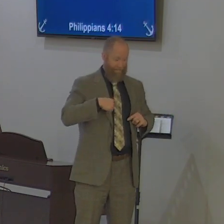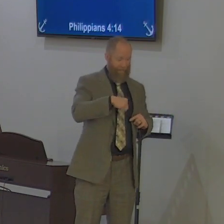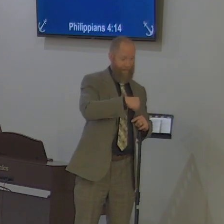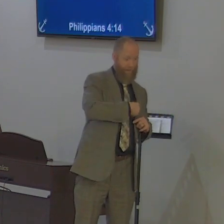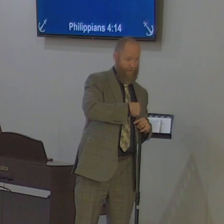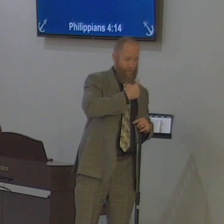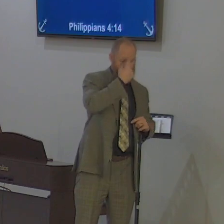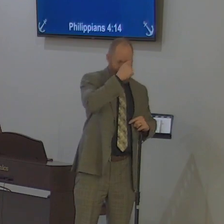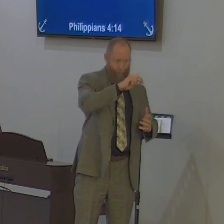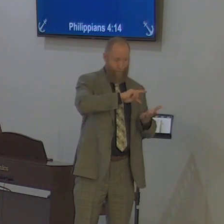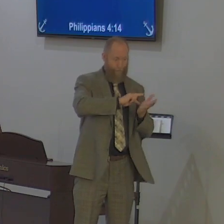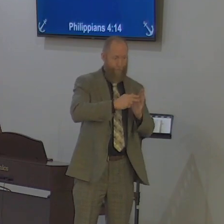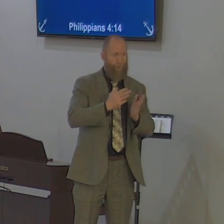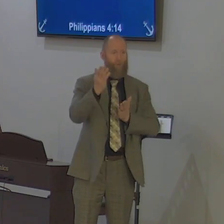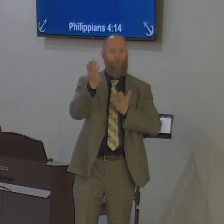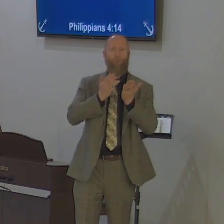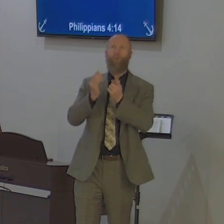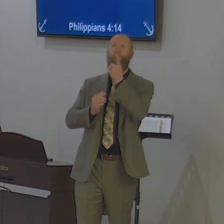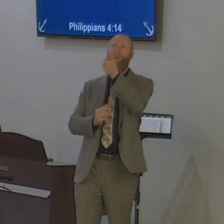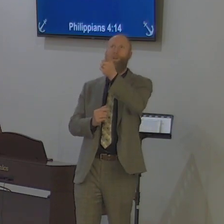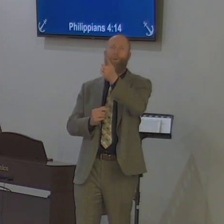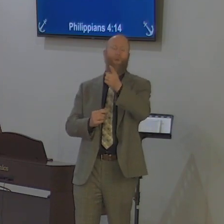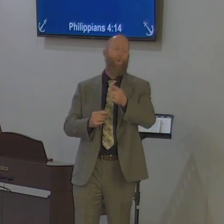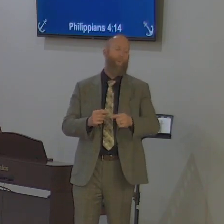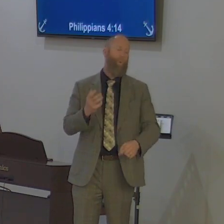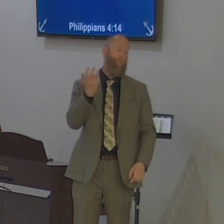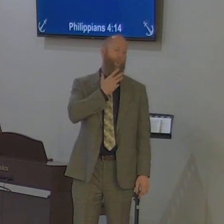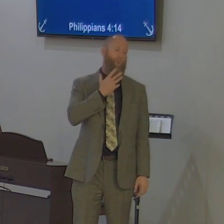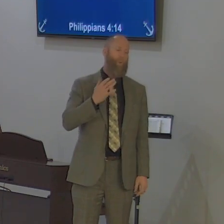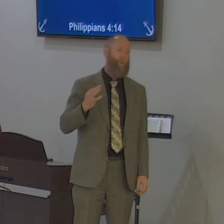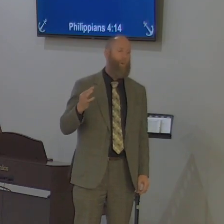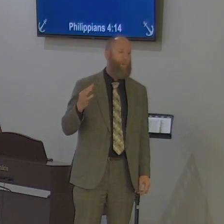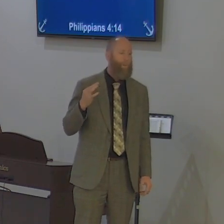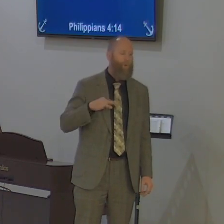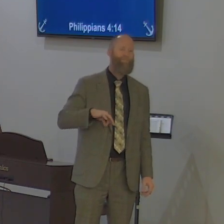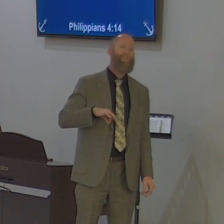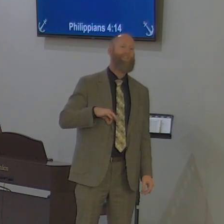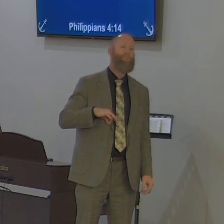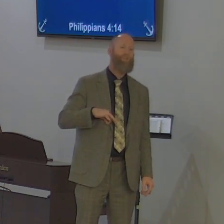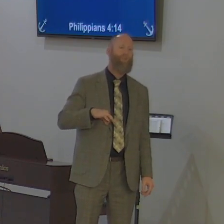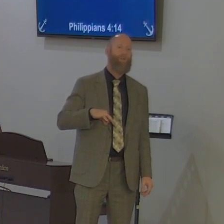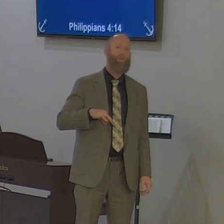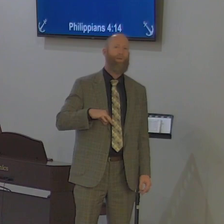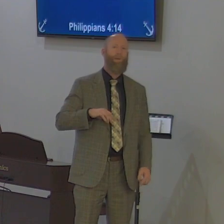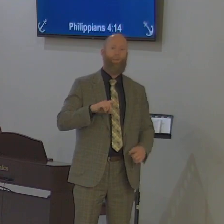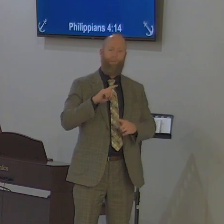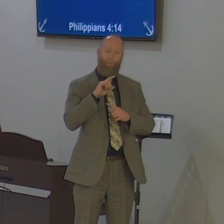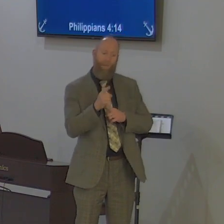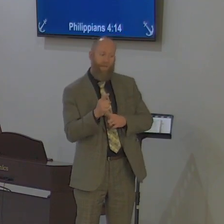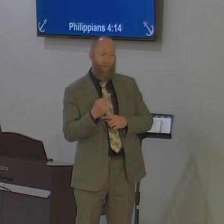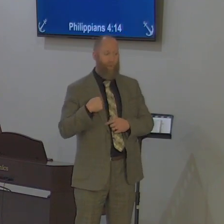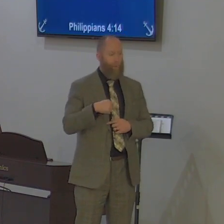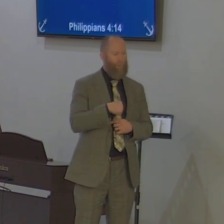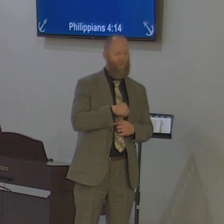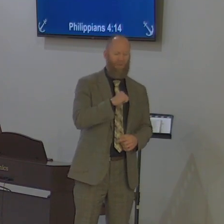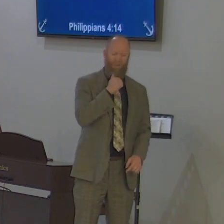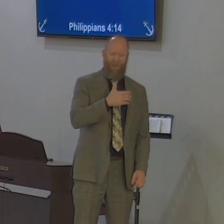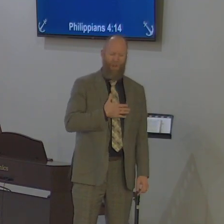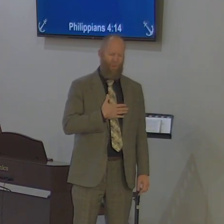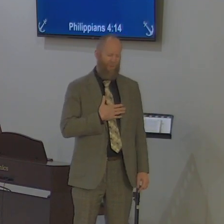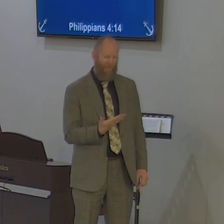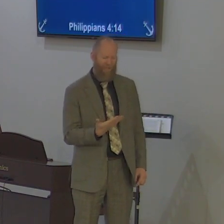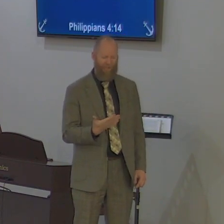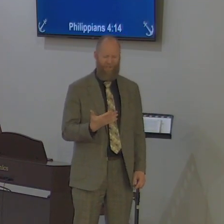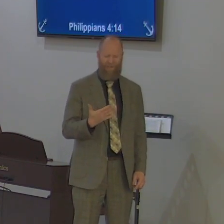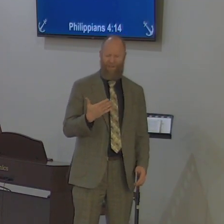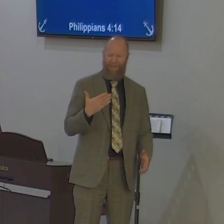have the privilege of serving him. But the moment you find yourself unwilling, distasteful,